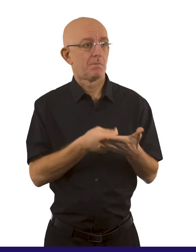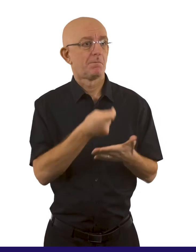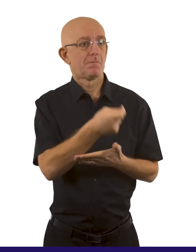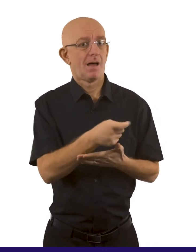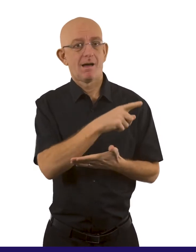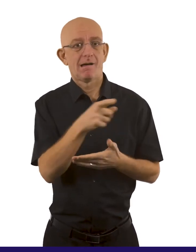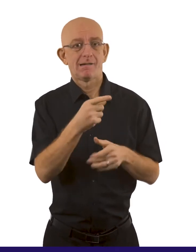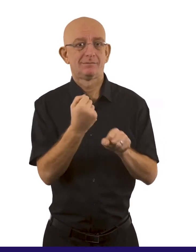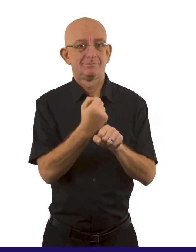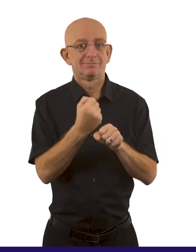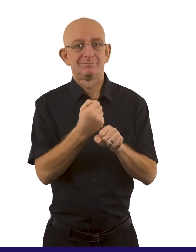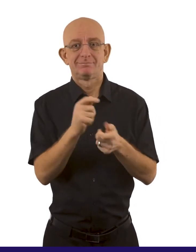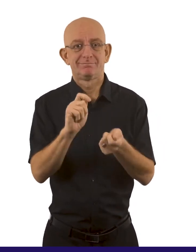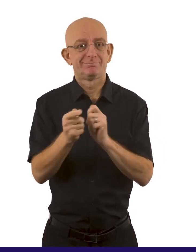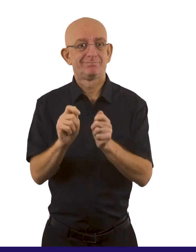or alterations.